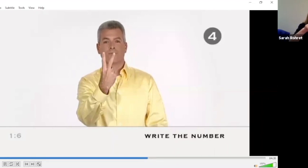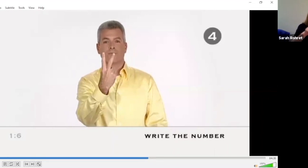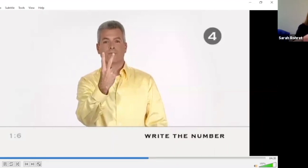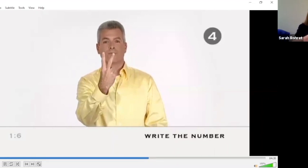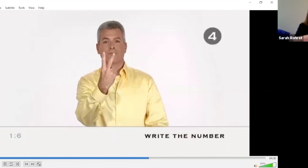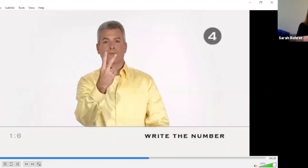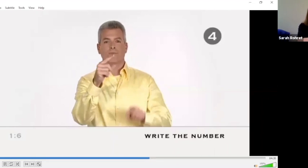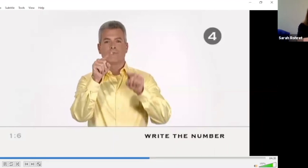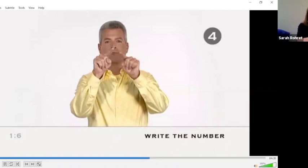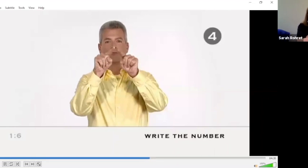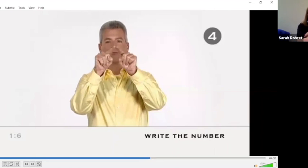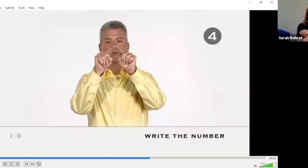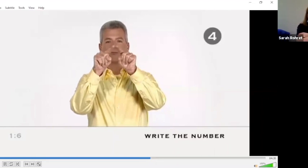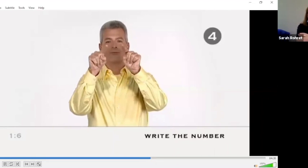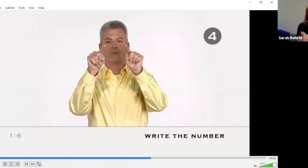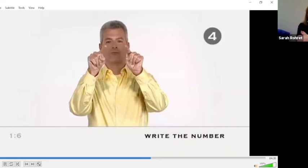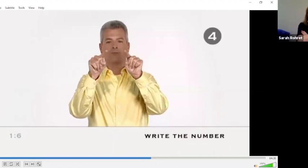Is that really the answer? Yeah.